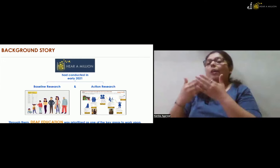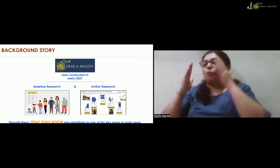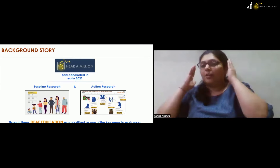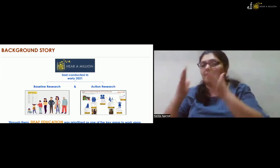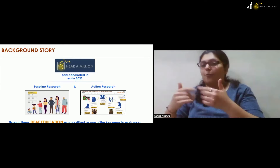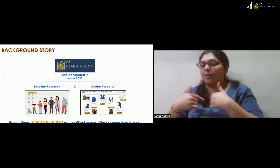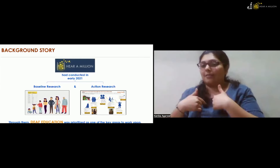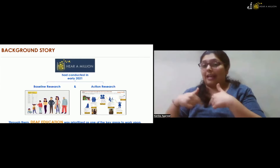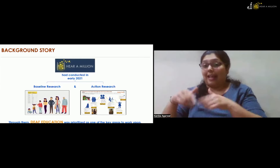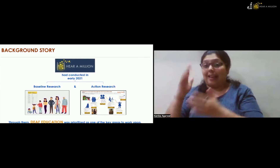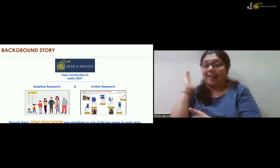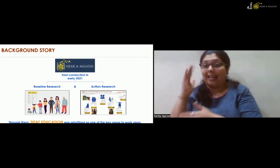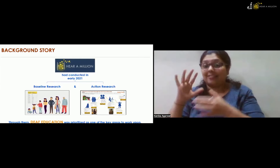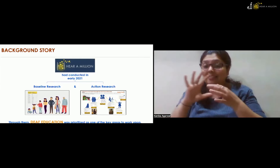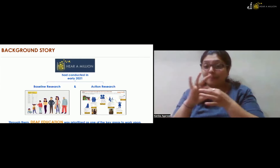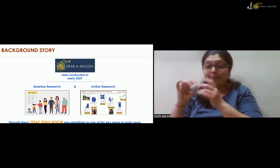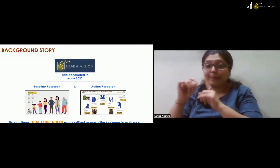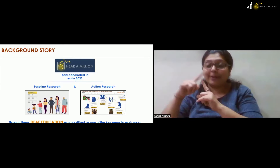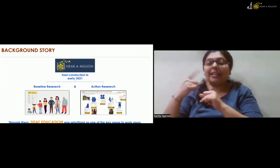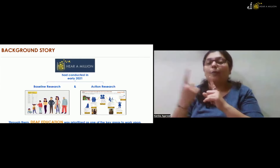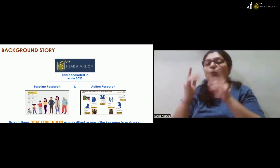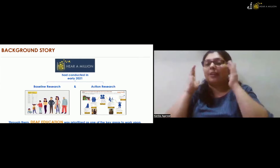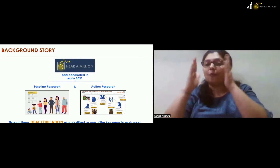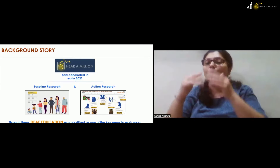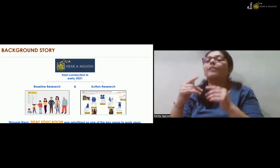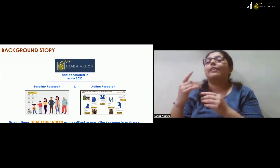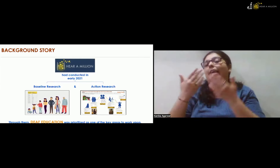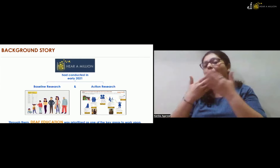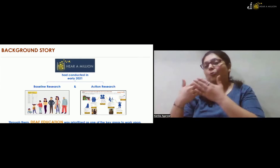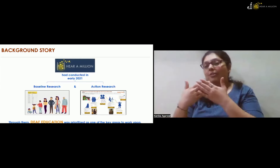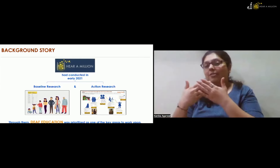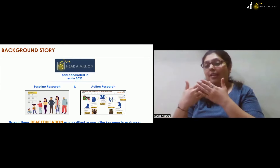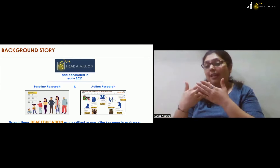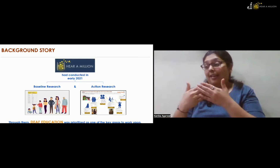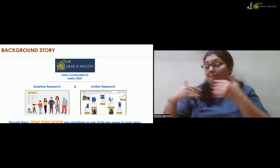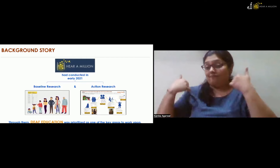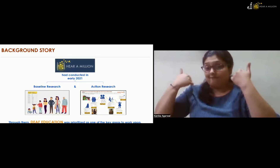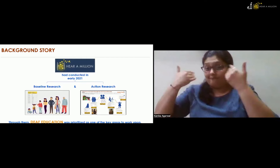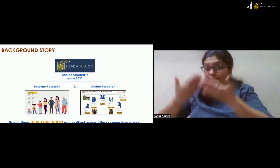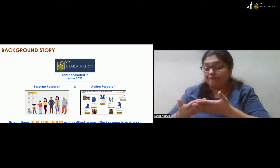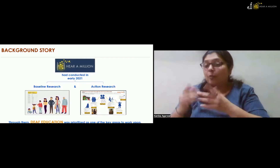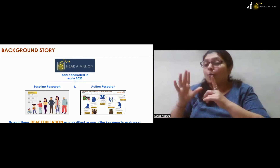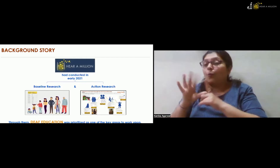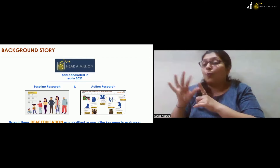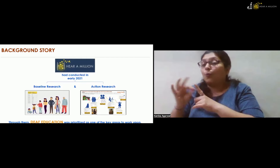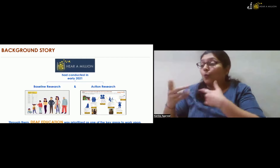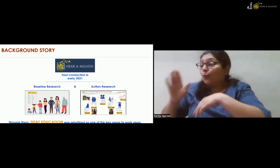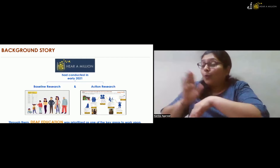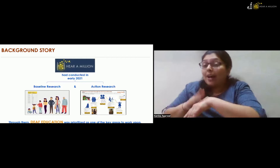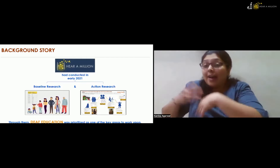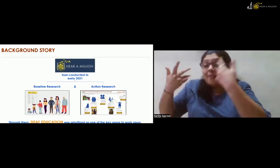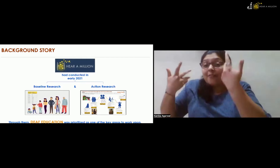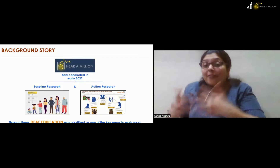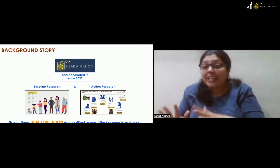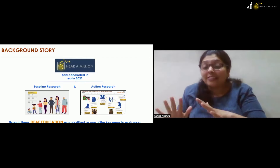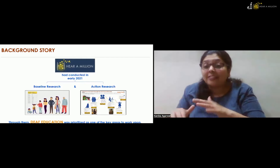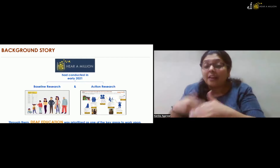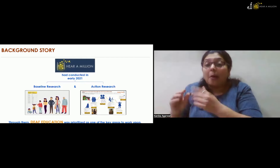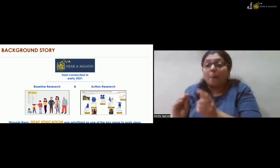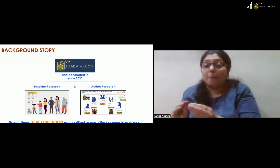And there's another team working on employment and entrepreneurship. So what I'll focus on now is going to